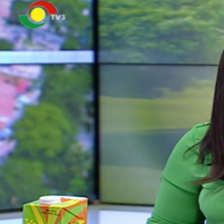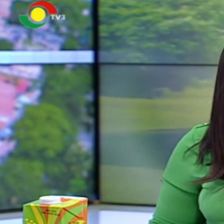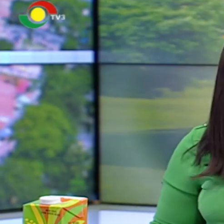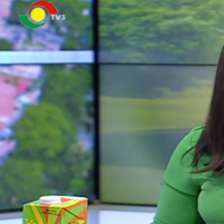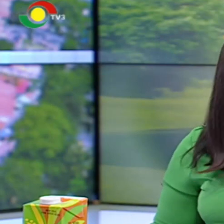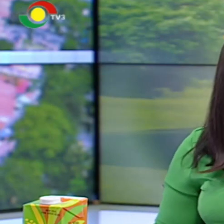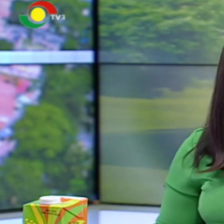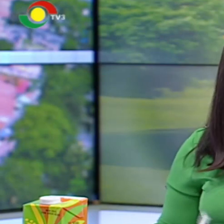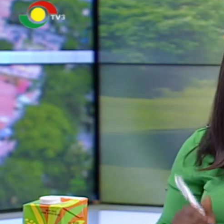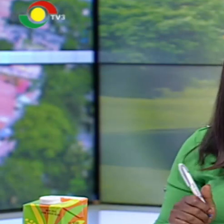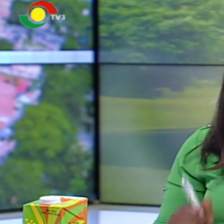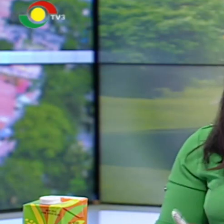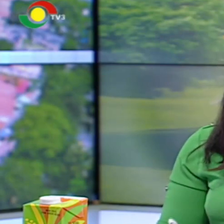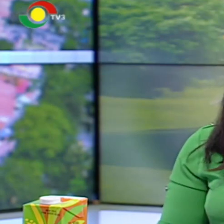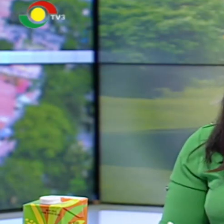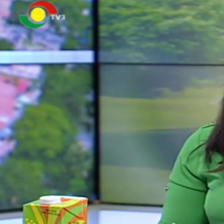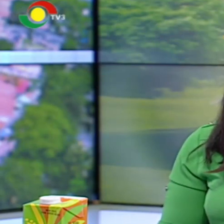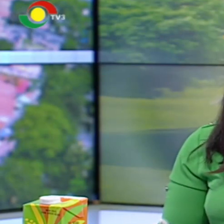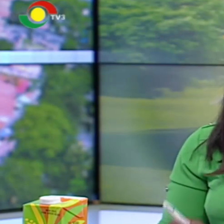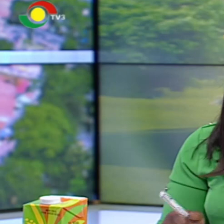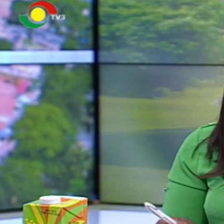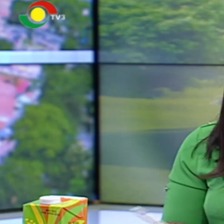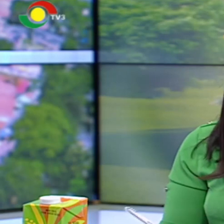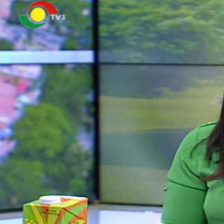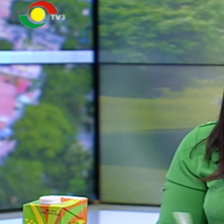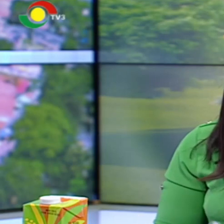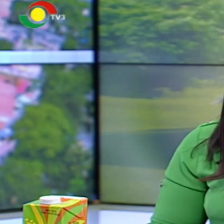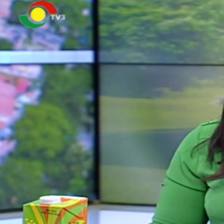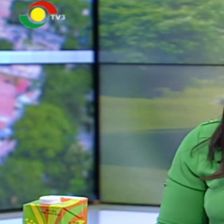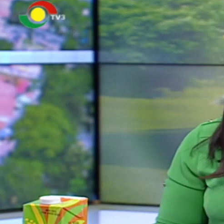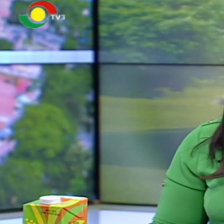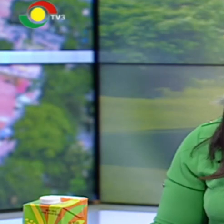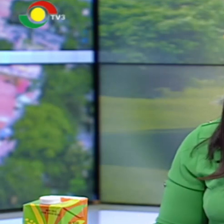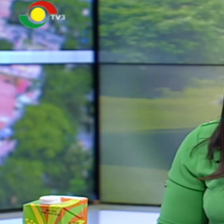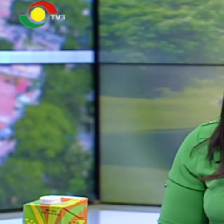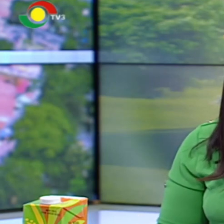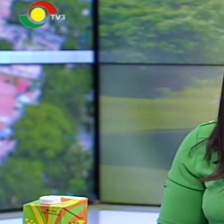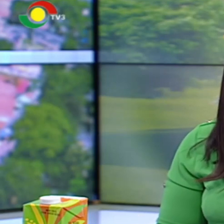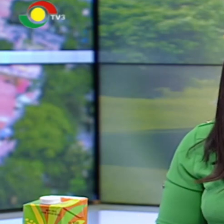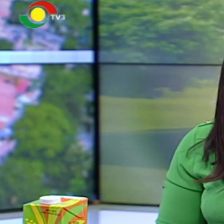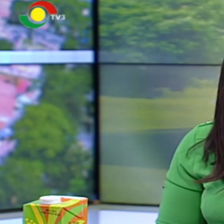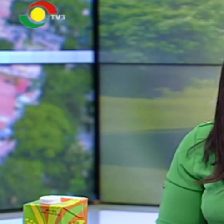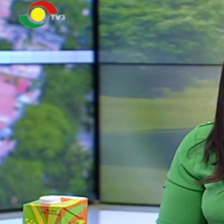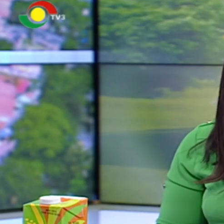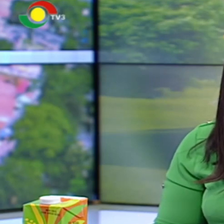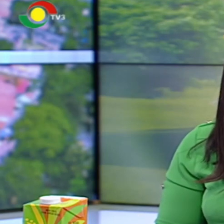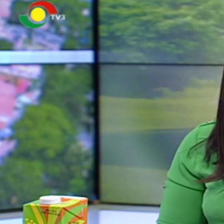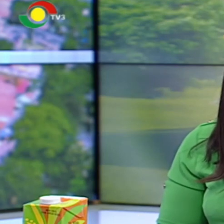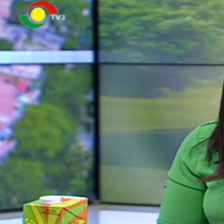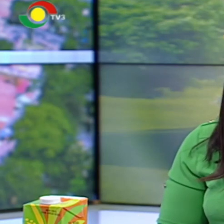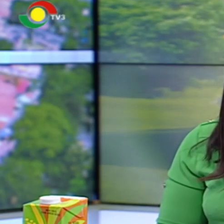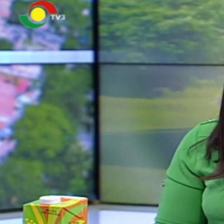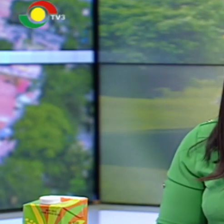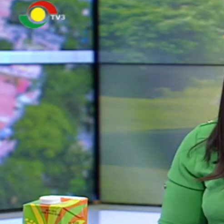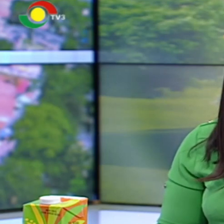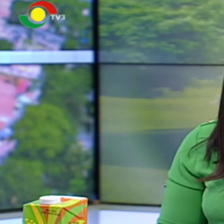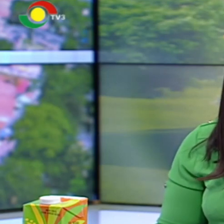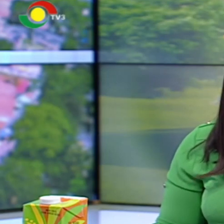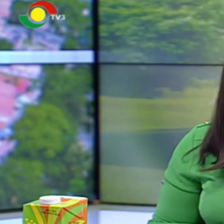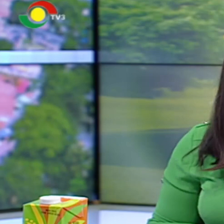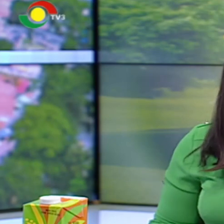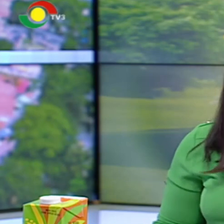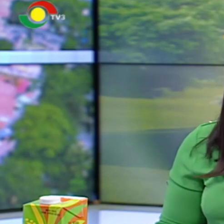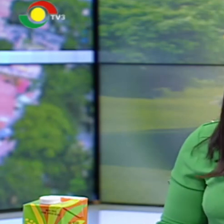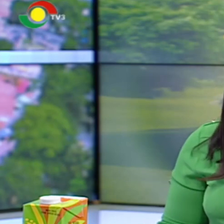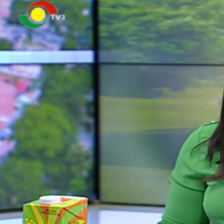Northern Region, 10. I'm sure that you know that one person escaped. You're trying to trace that person. Ashanti Region, we have 9. We have Upper West,